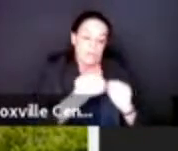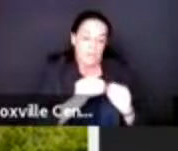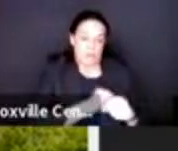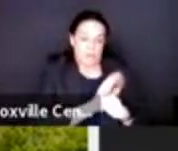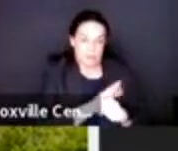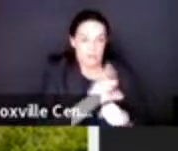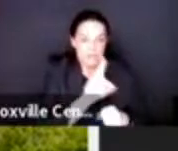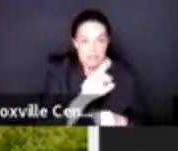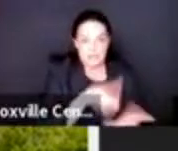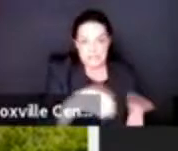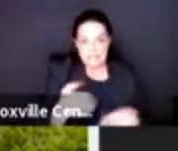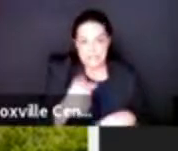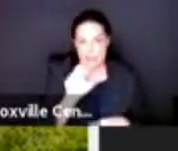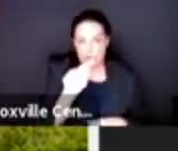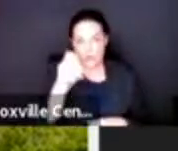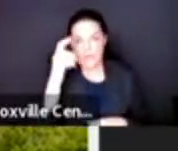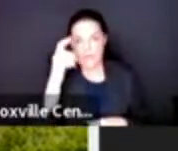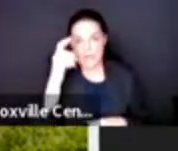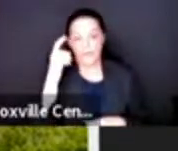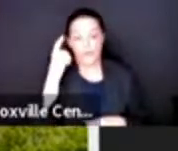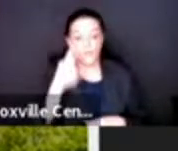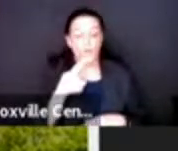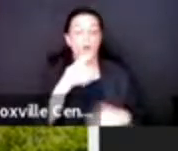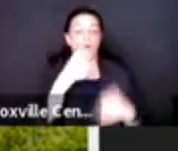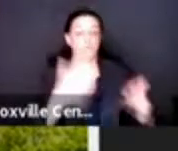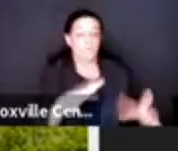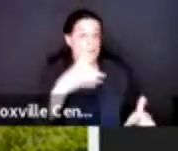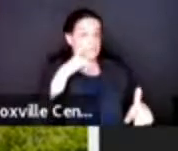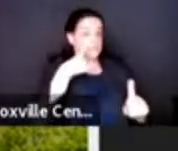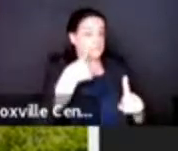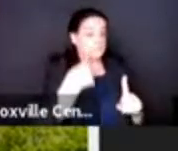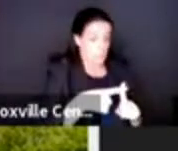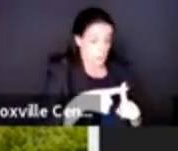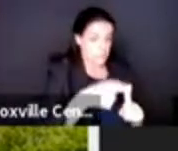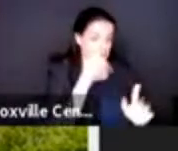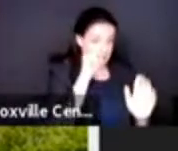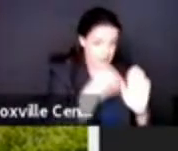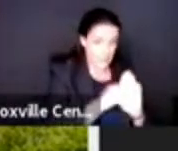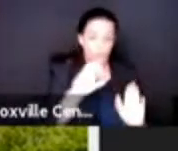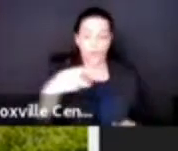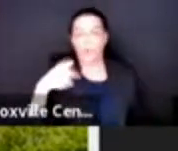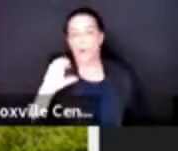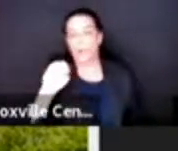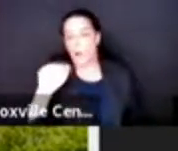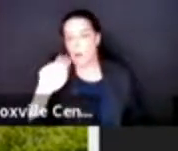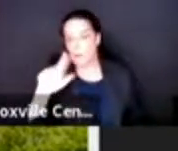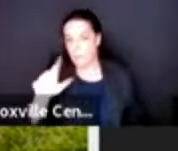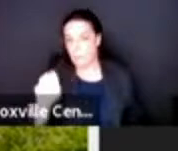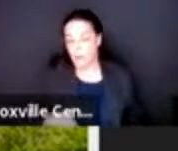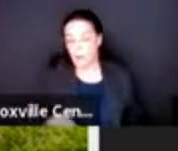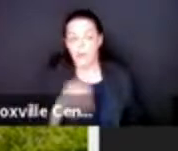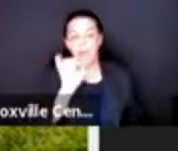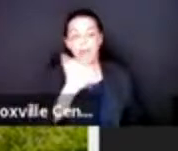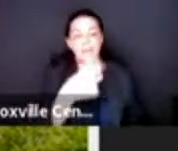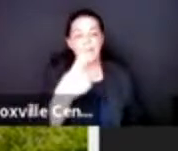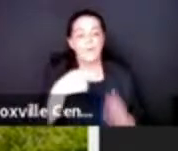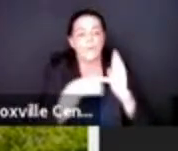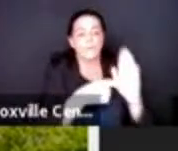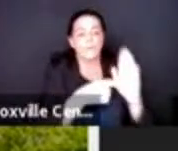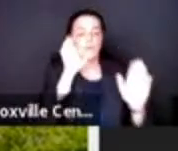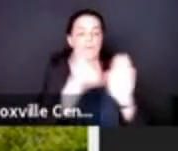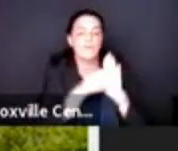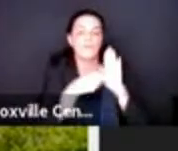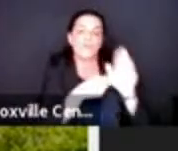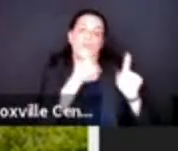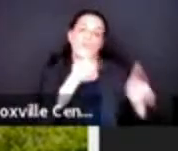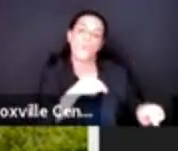COVID-19 related death rate for our identified positive or probable cases. For this benchmark, we use a graph that shows the reported deaths